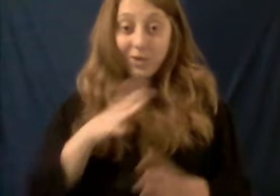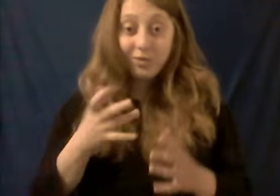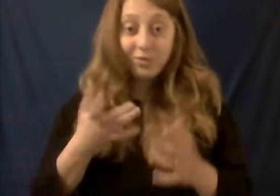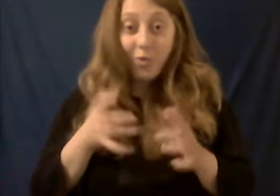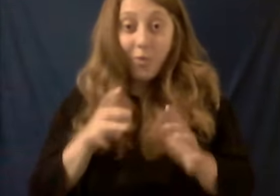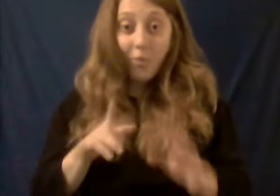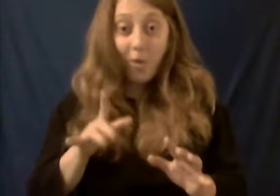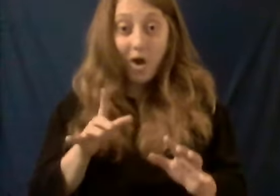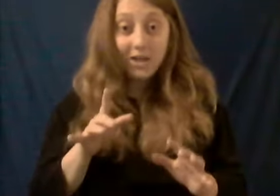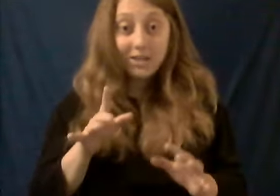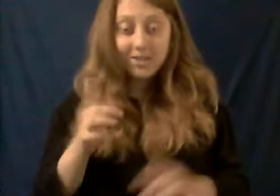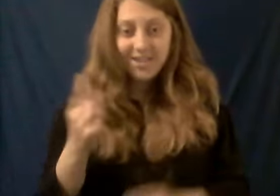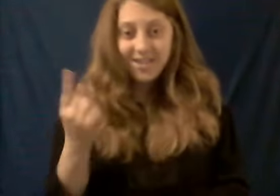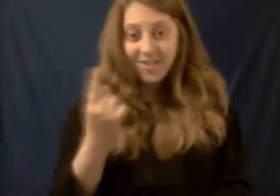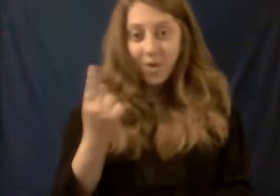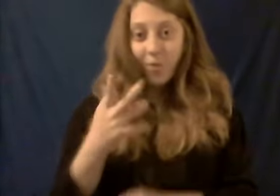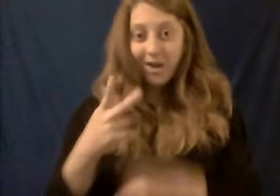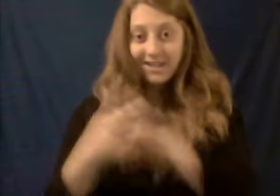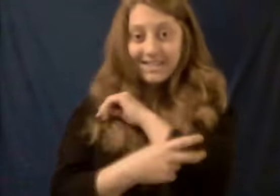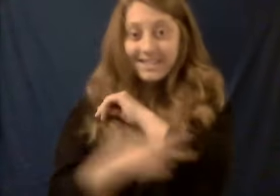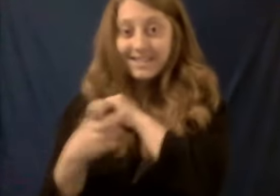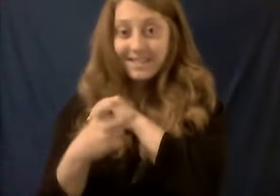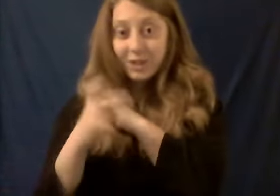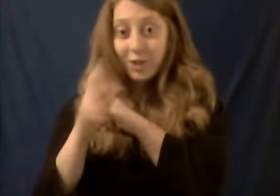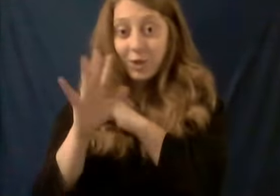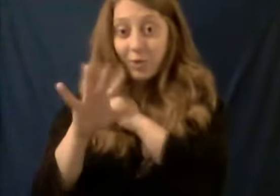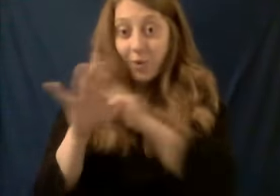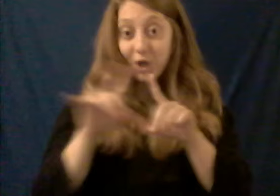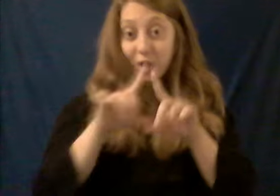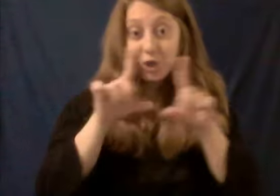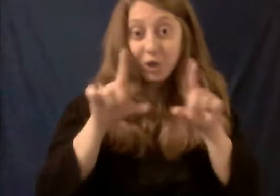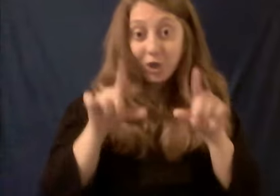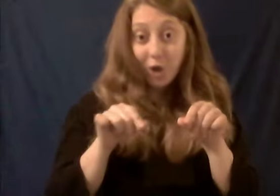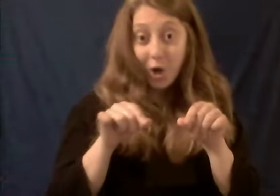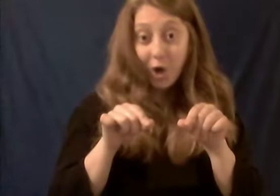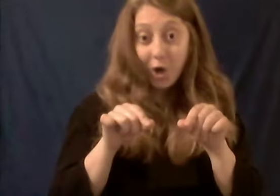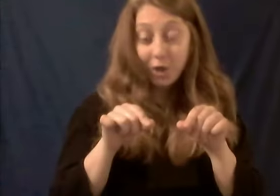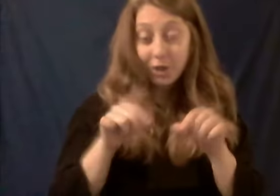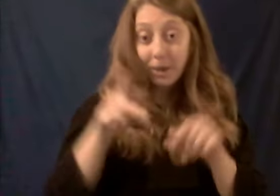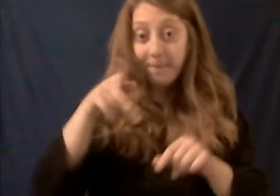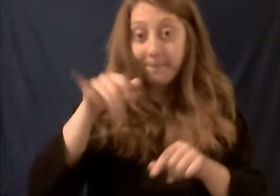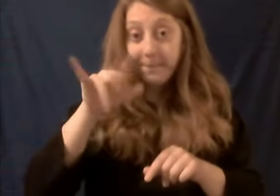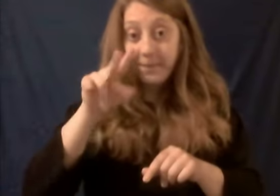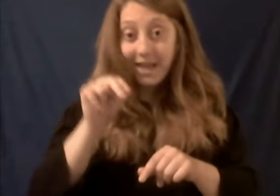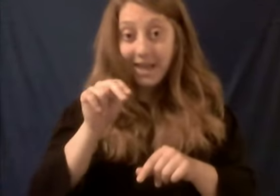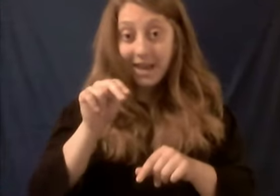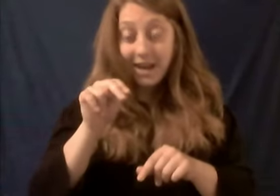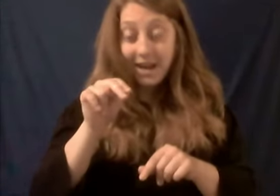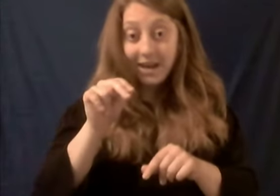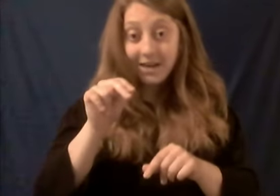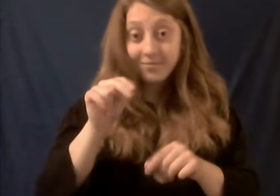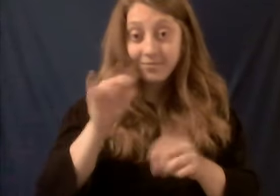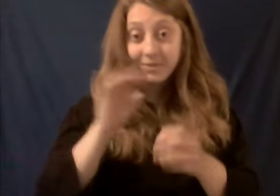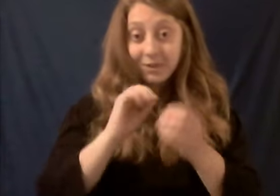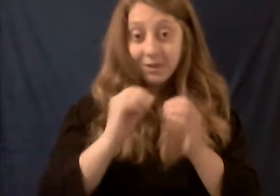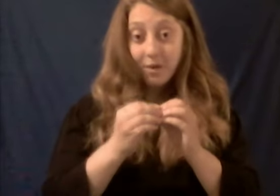take that and use that, and there's no proof that we have that you did not receive that. So as far as security purposes, you get it 2 days